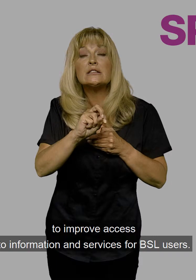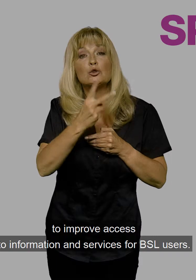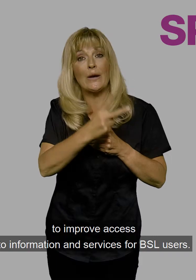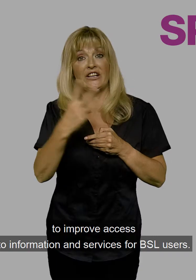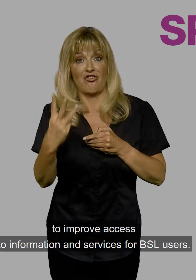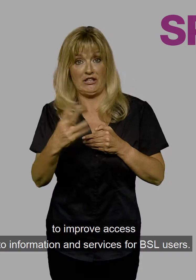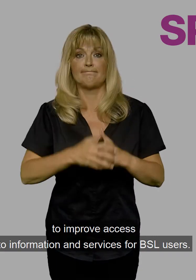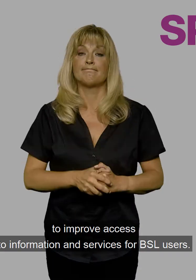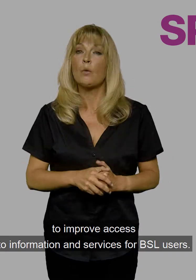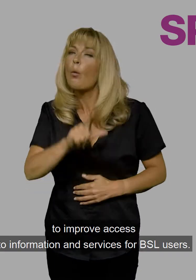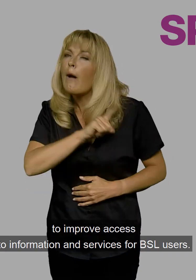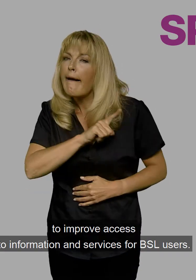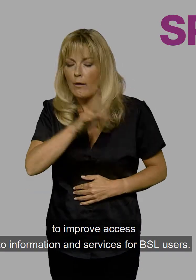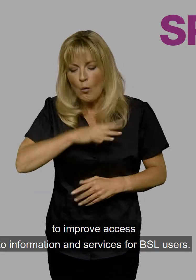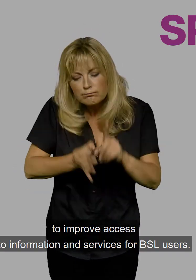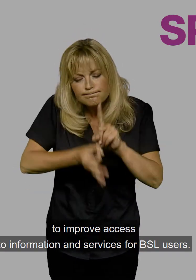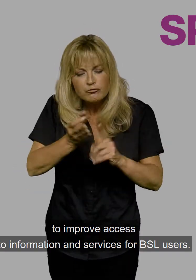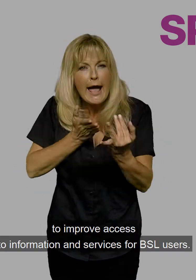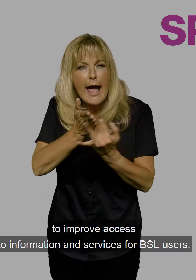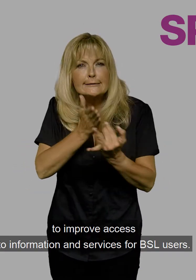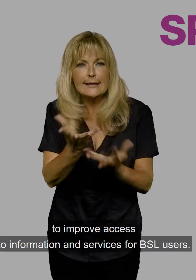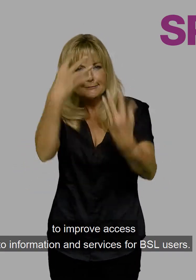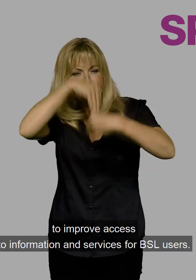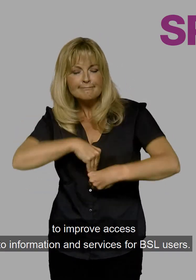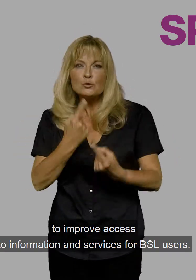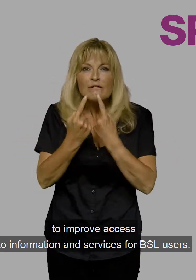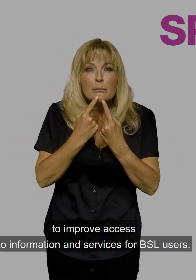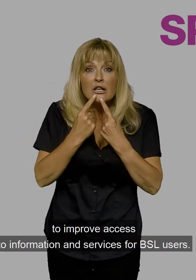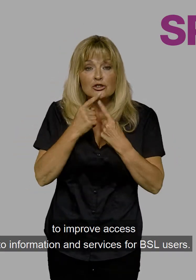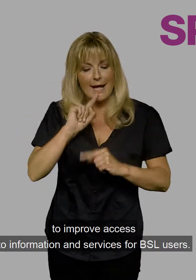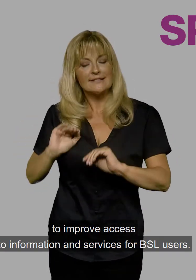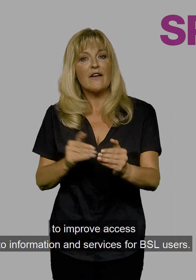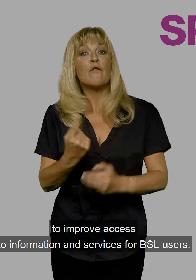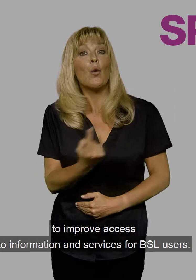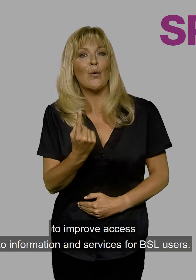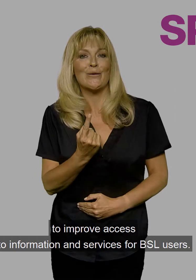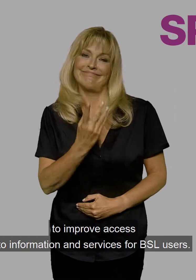improve access to information and services for BSL users.